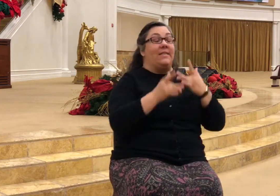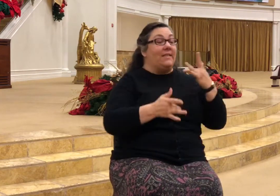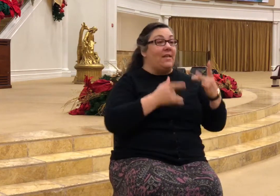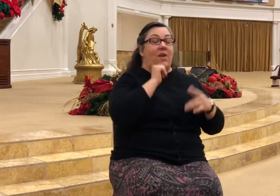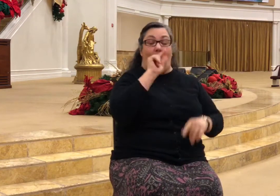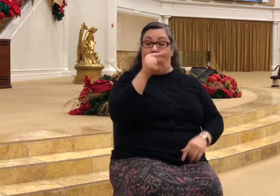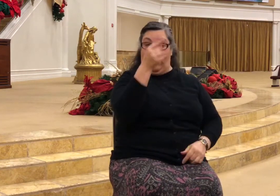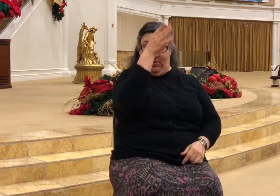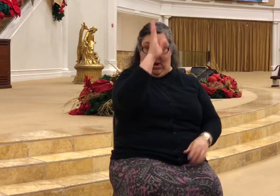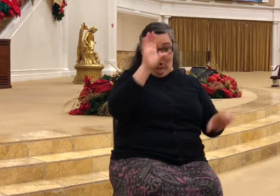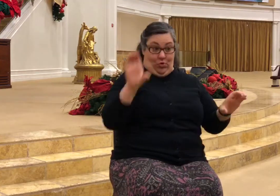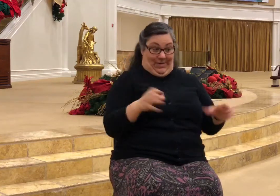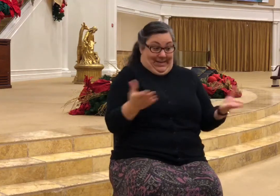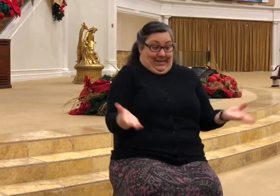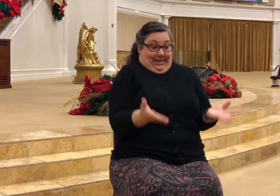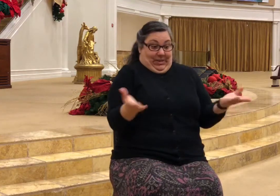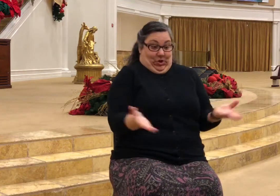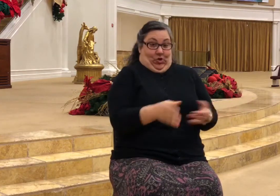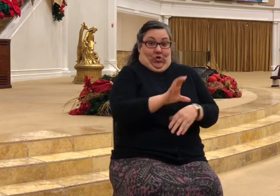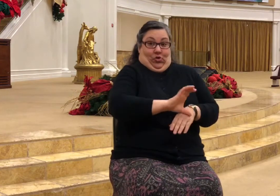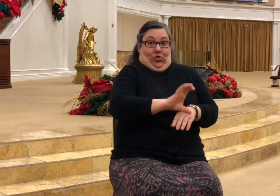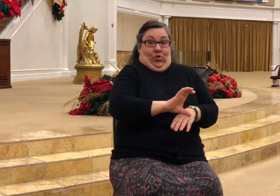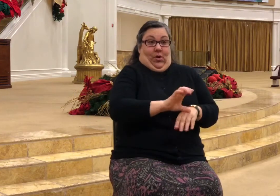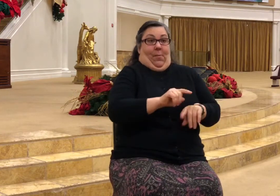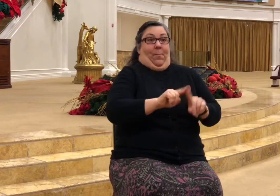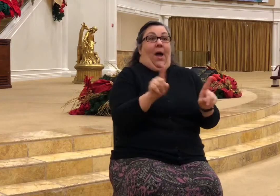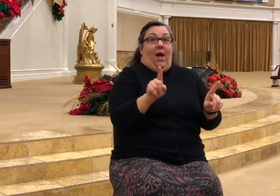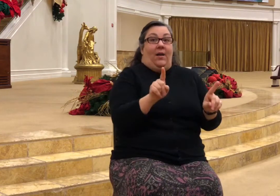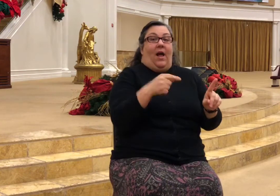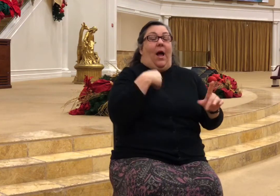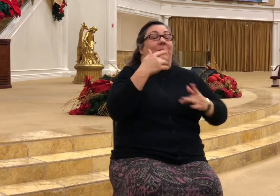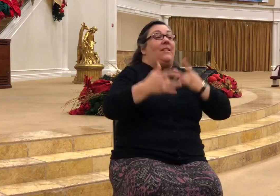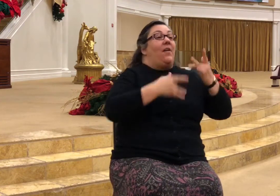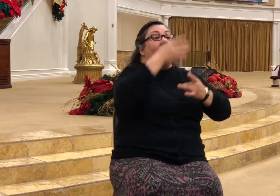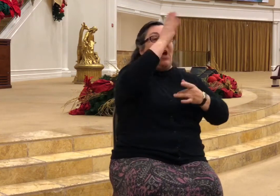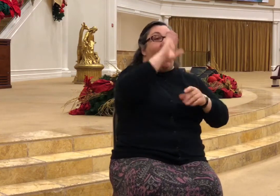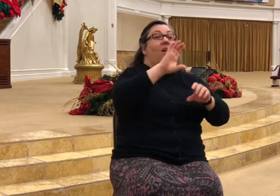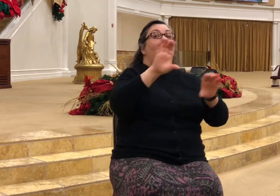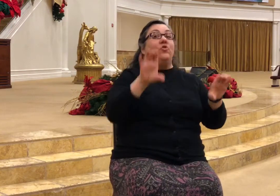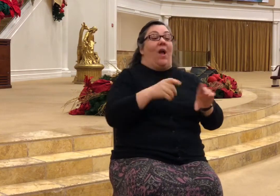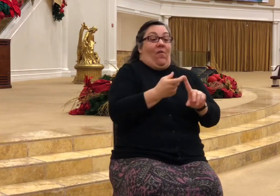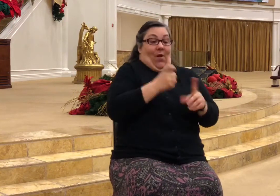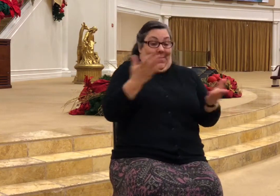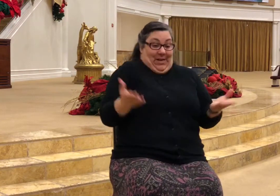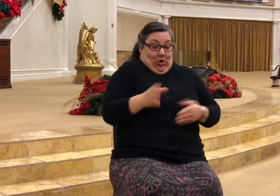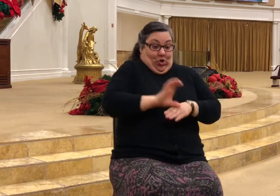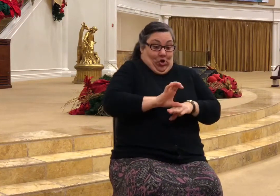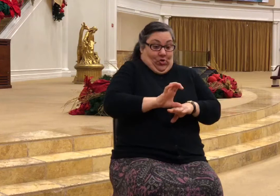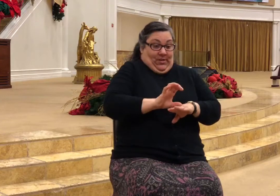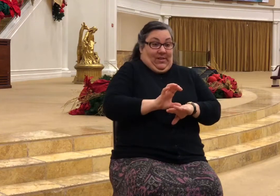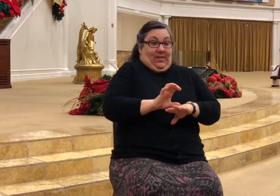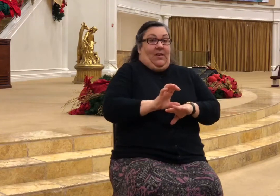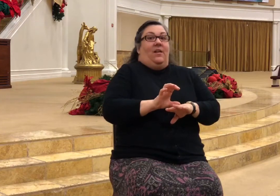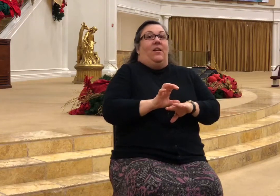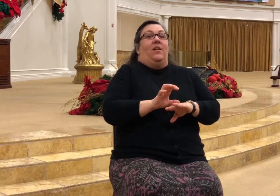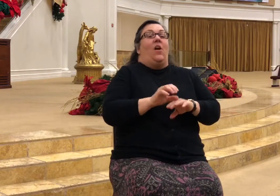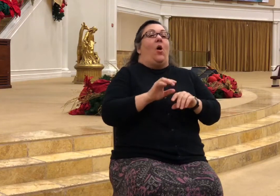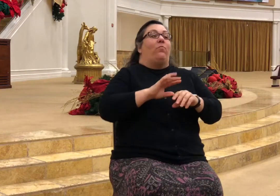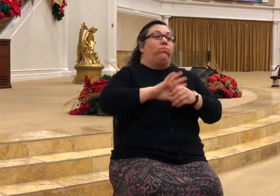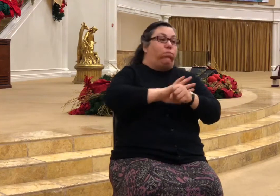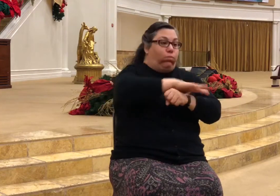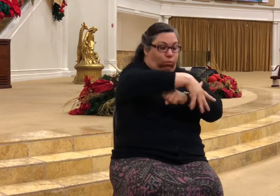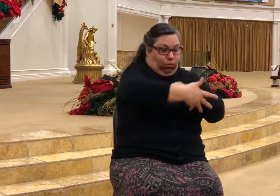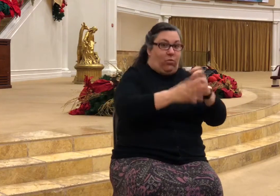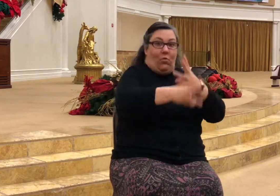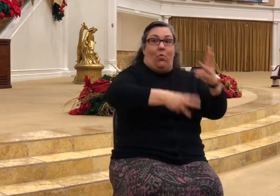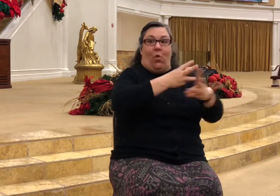what God is doing locally, but what God is doing from this church and connected with this church around the